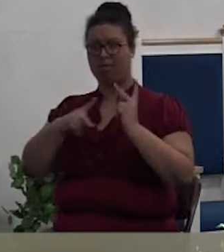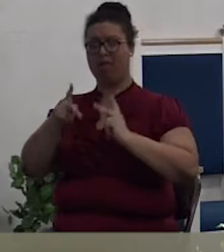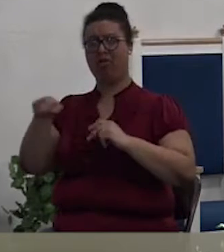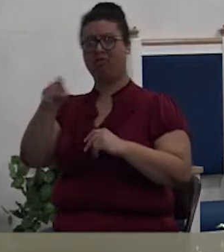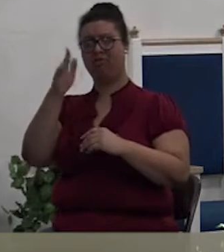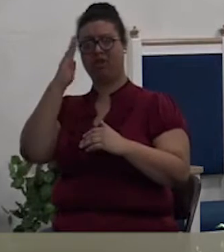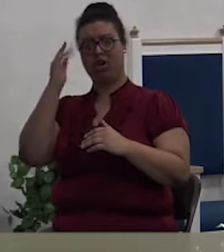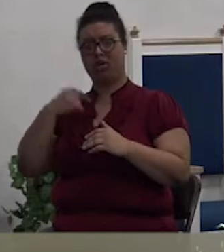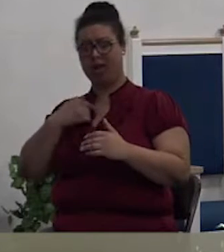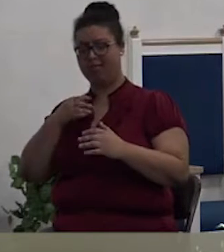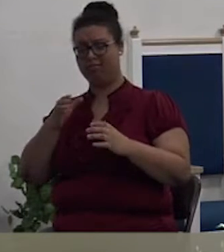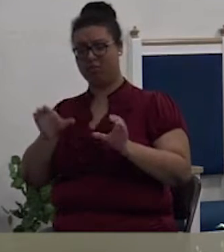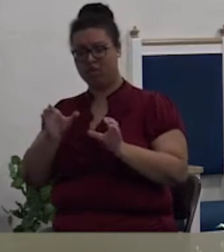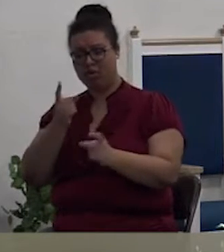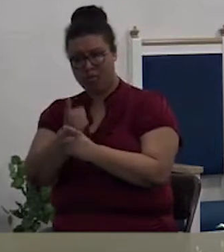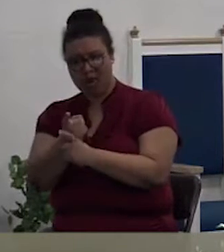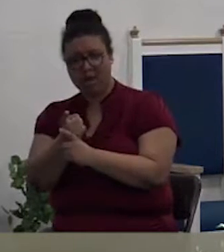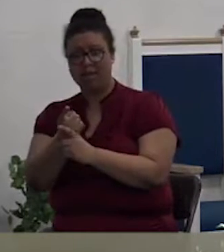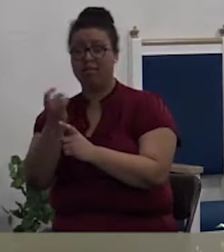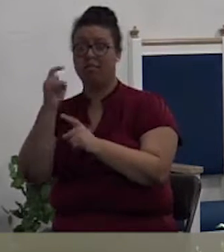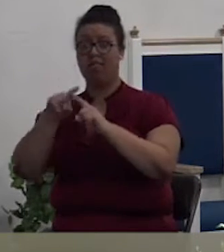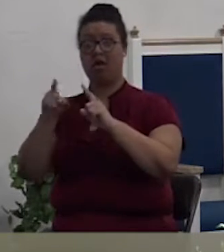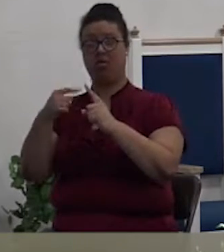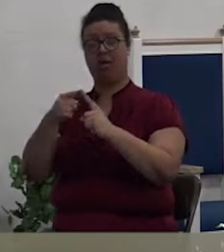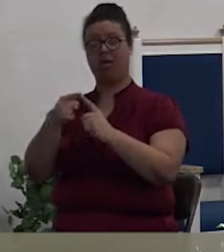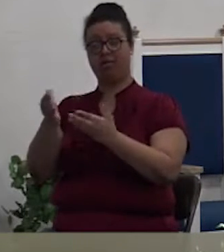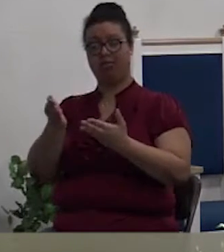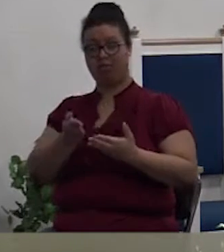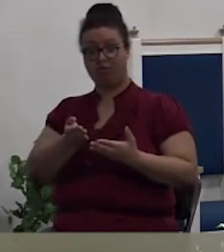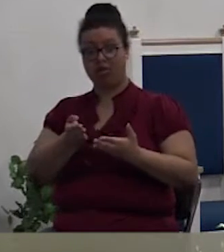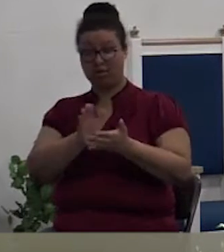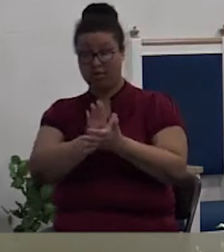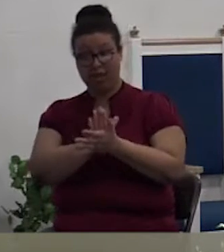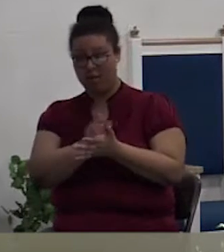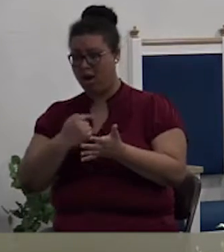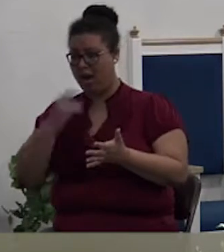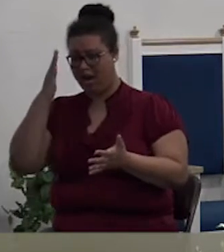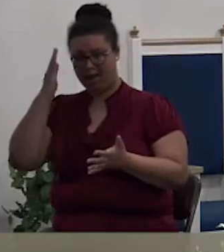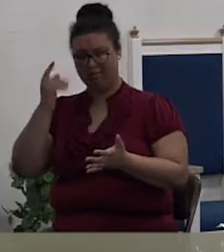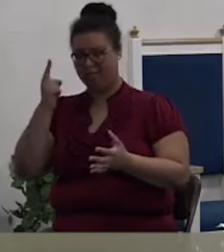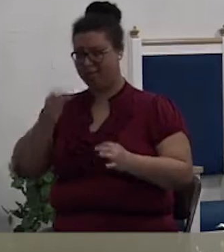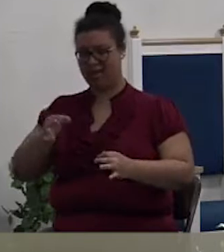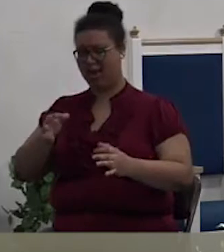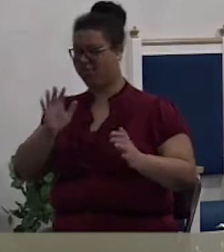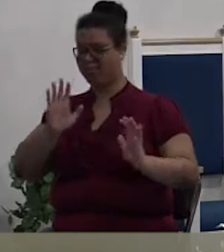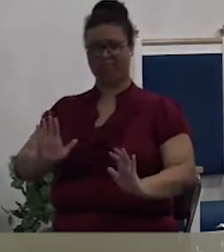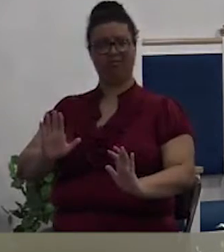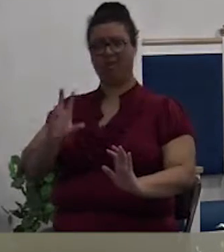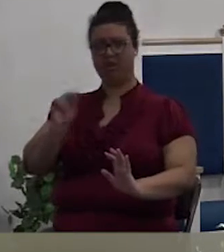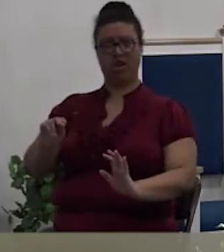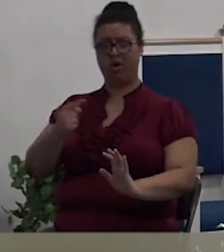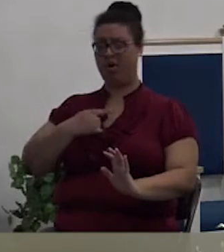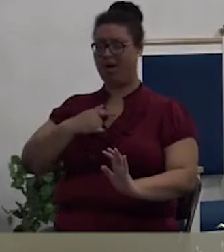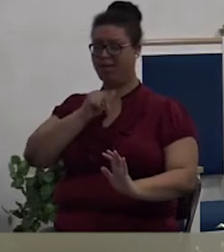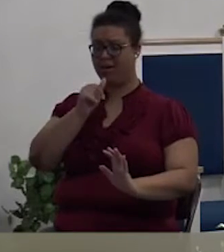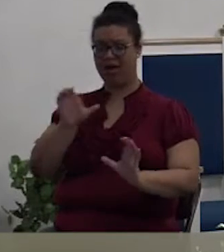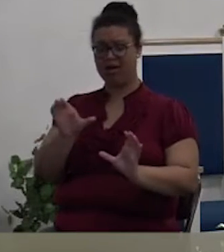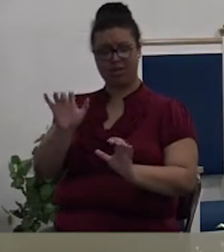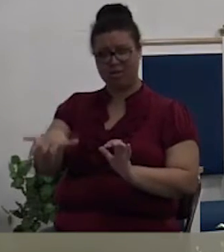not going to beat anybody up. But when they brought it to me, I took a stand. I'm not going to do this because I feel like this implies something wrong.